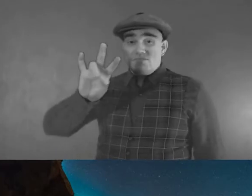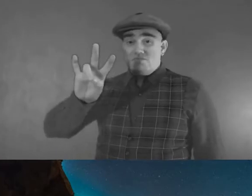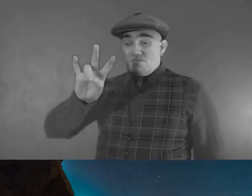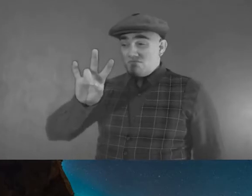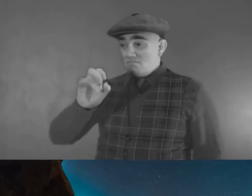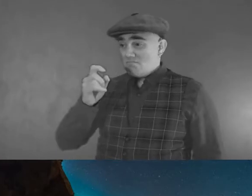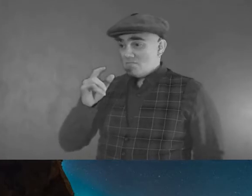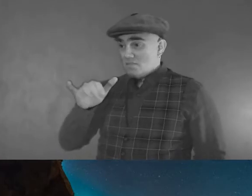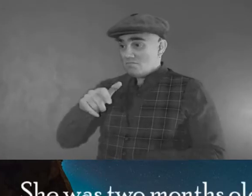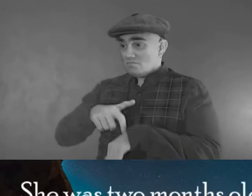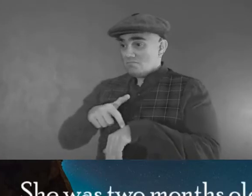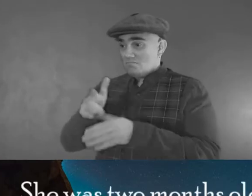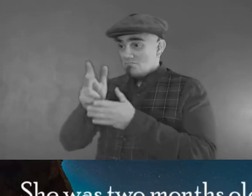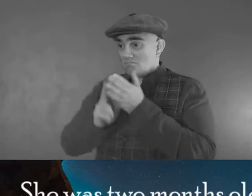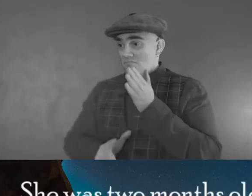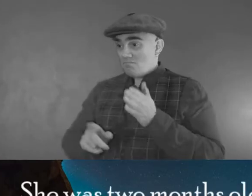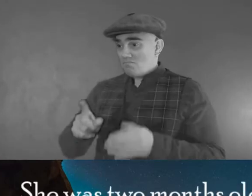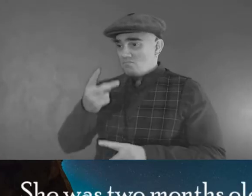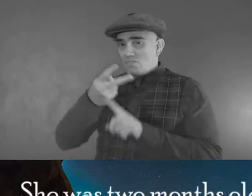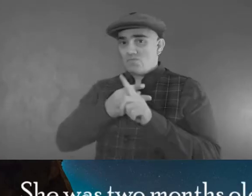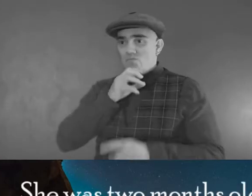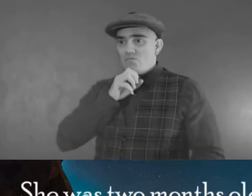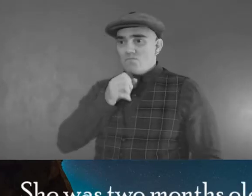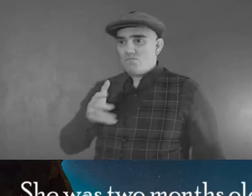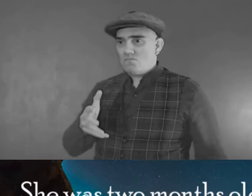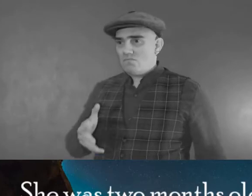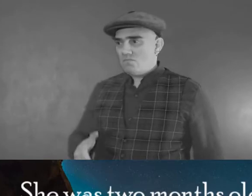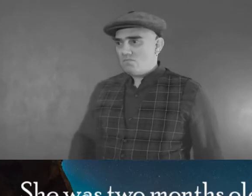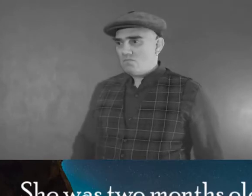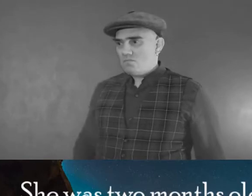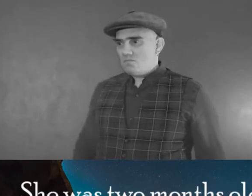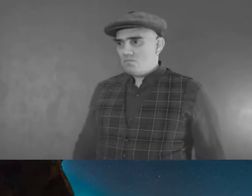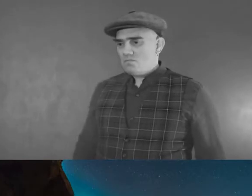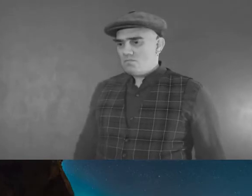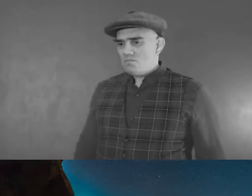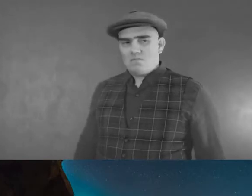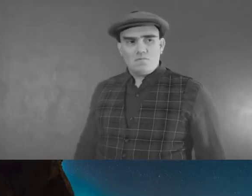age 97. She was 2 months old at the time of the voyage.